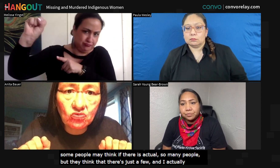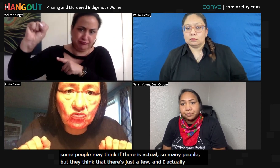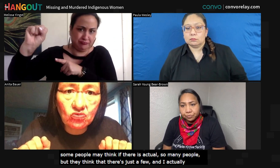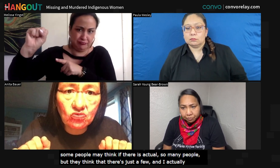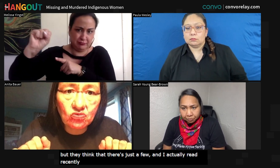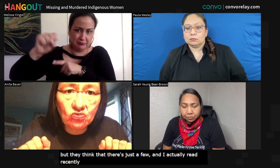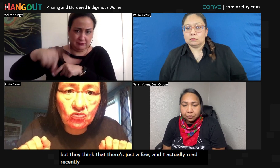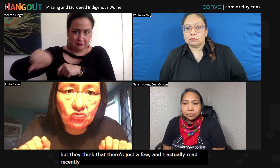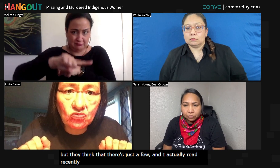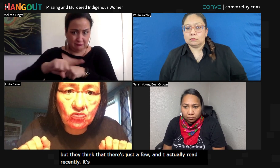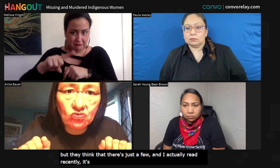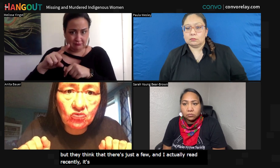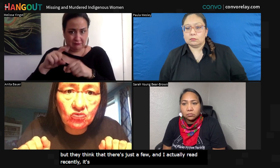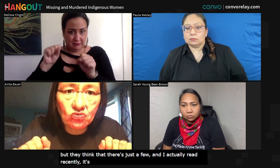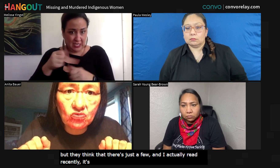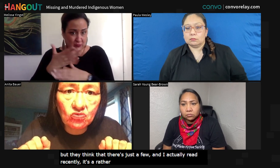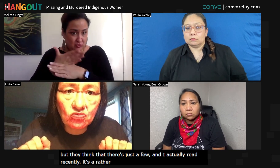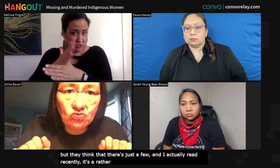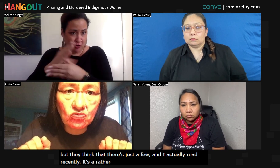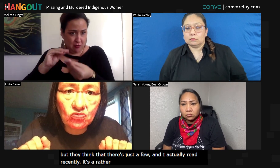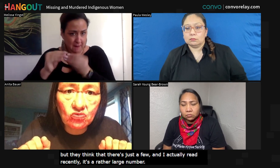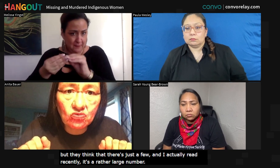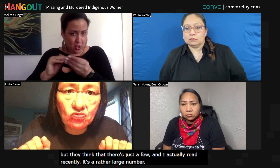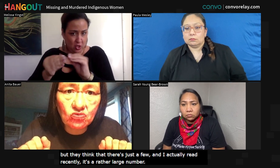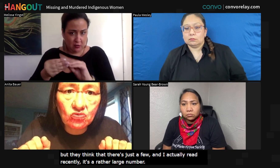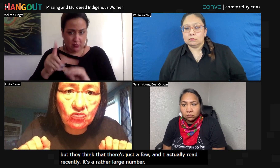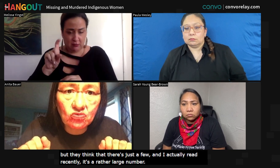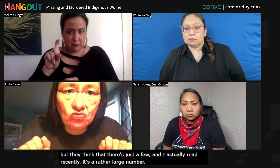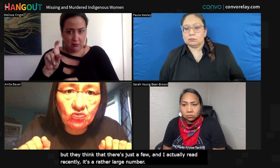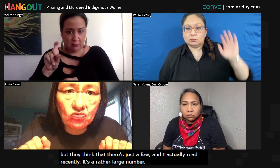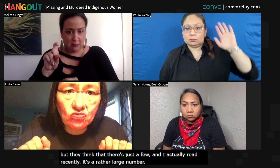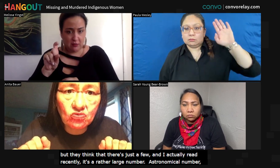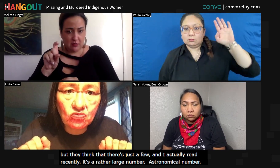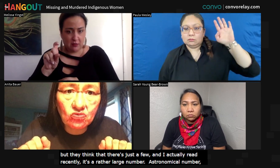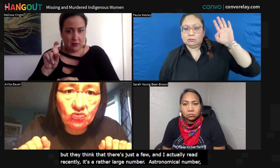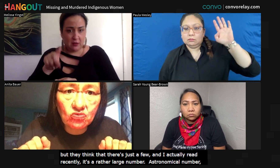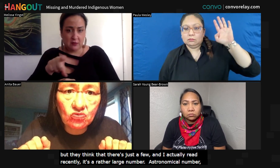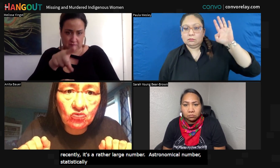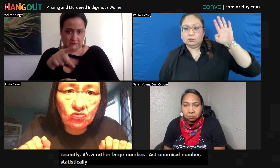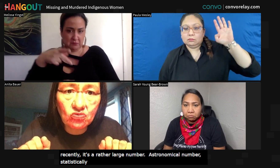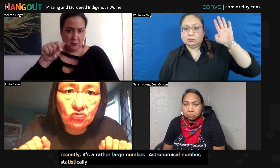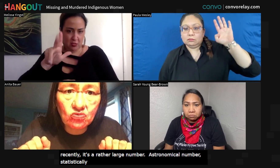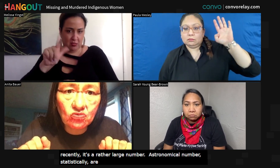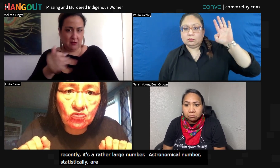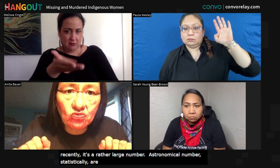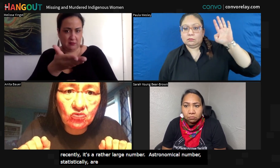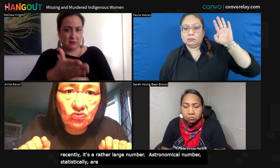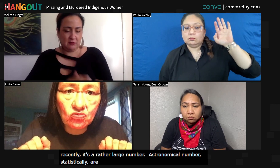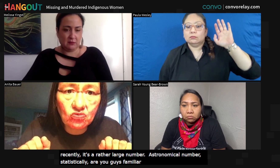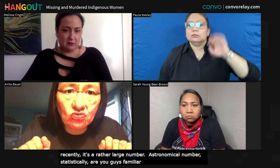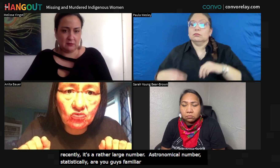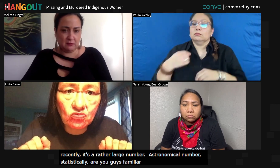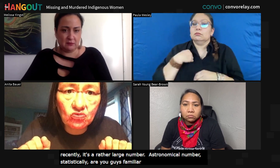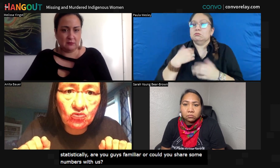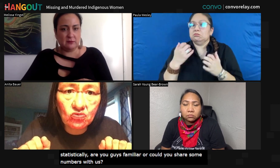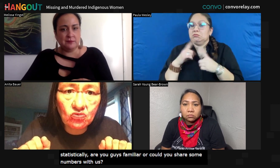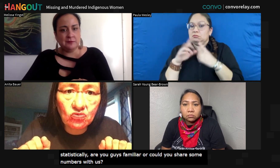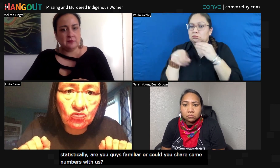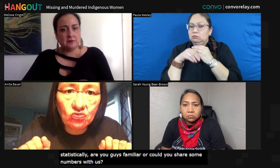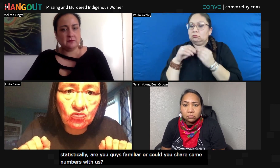number statistically. Are you guys familiar, or could you share some numbers with us? Please, Paula, go ahead.